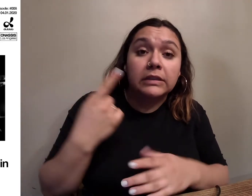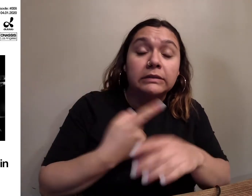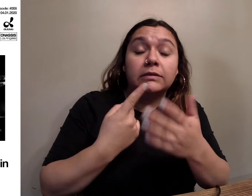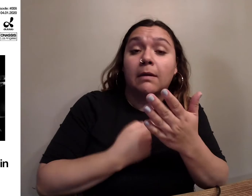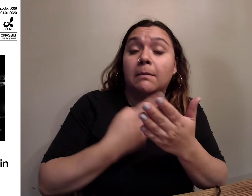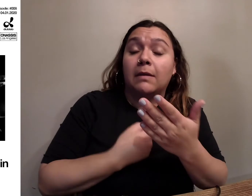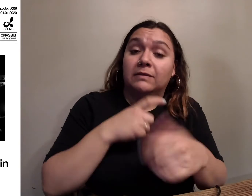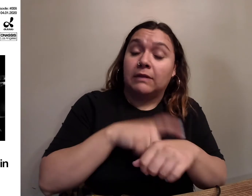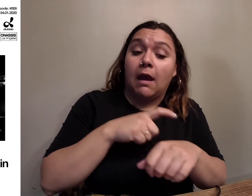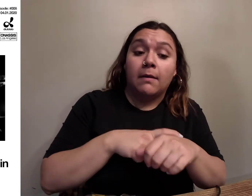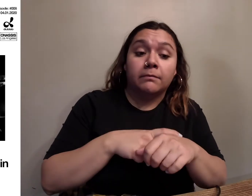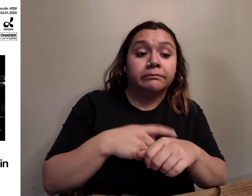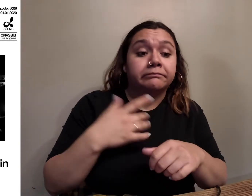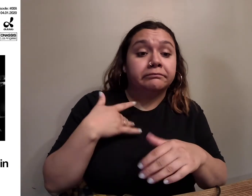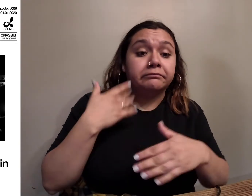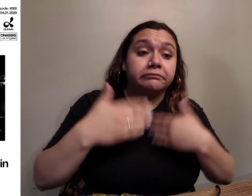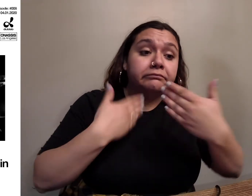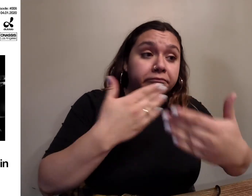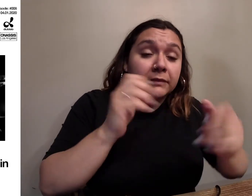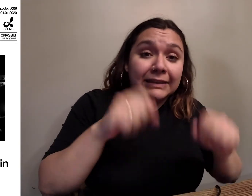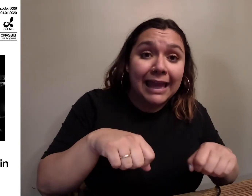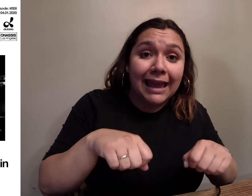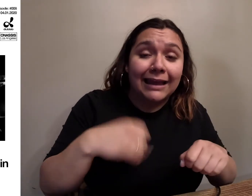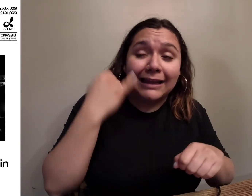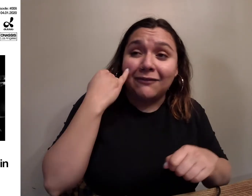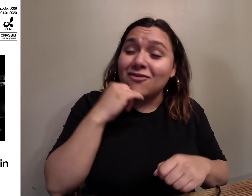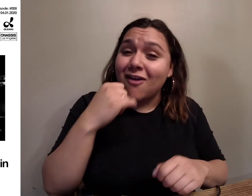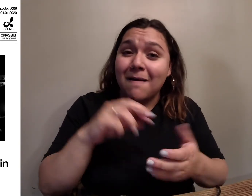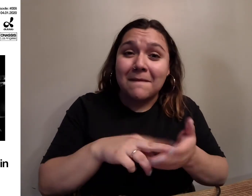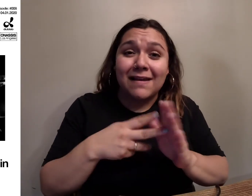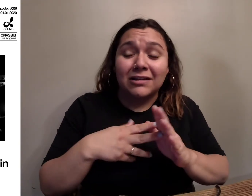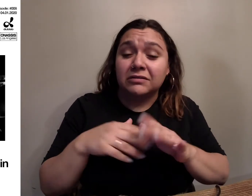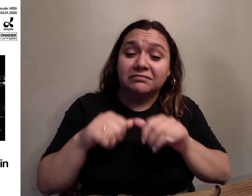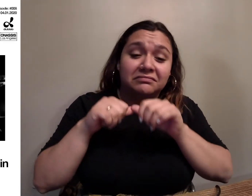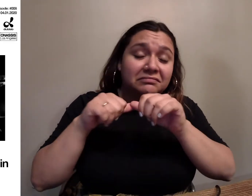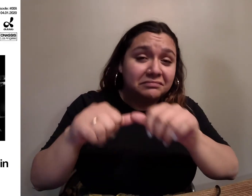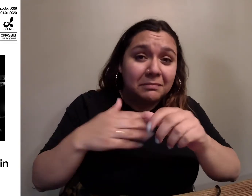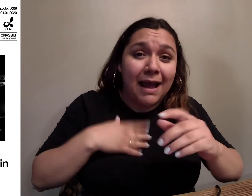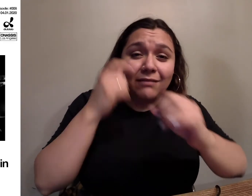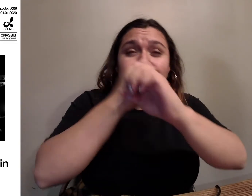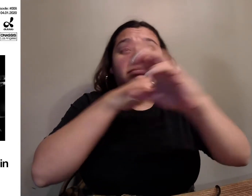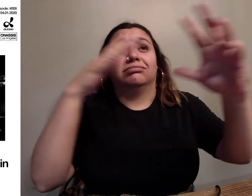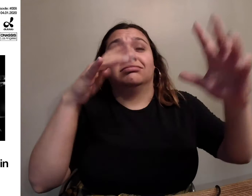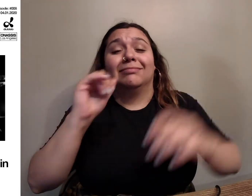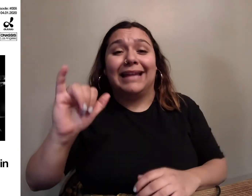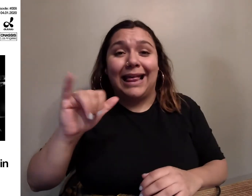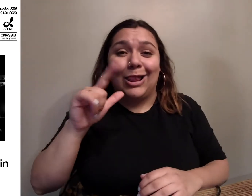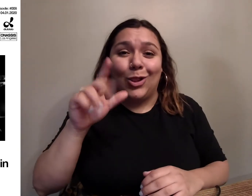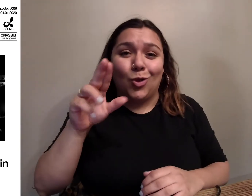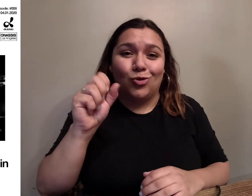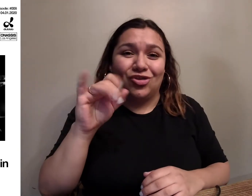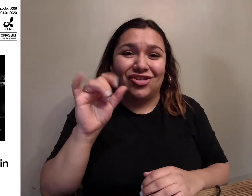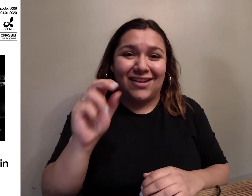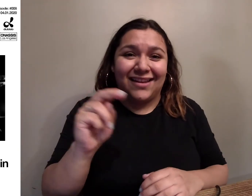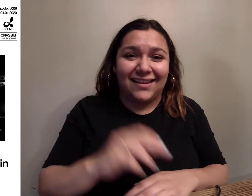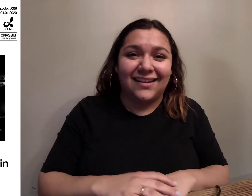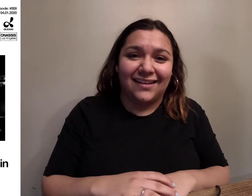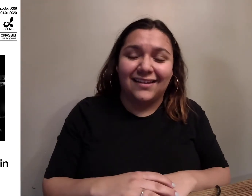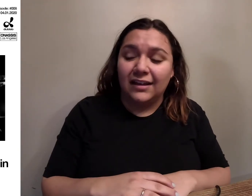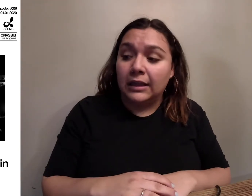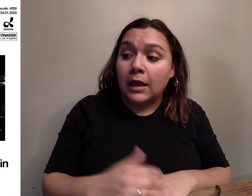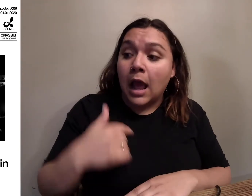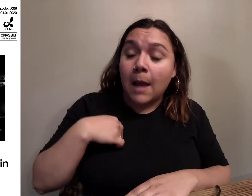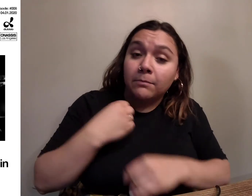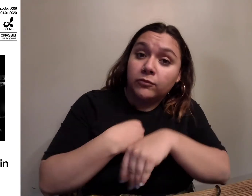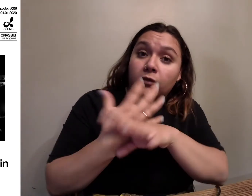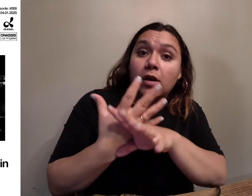then get back on a kind of a hamster wheel of illusion. That's kind of what I'm doing. I'm